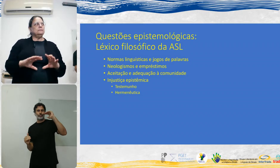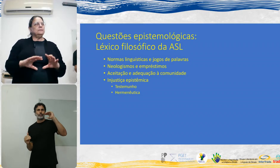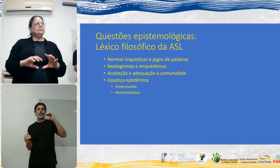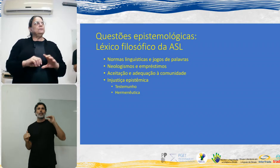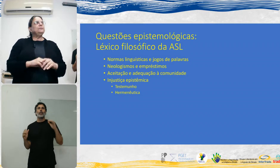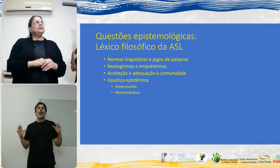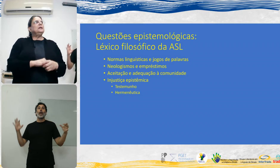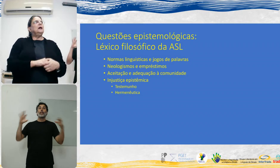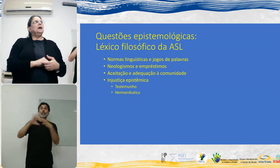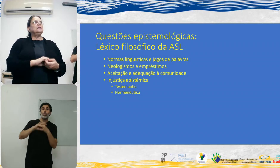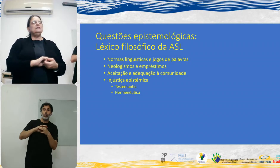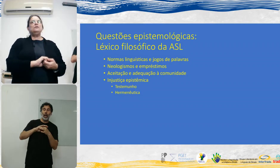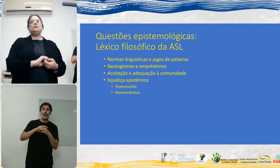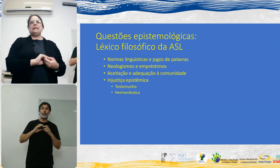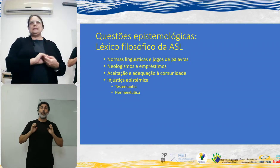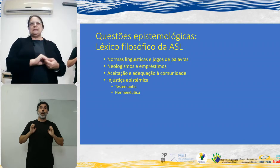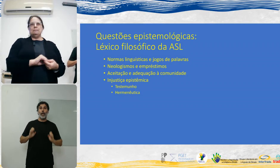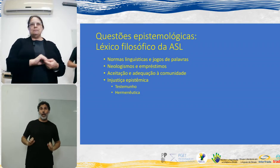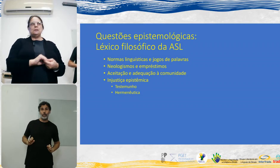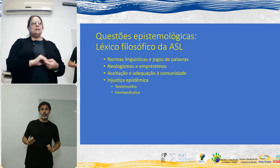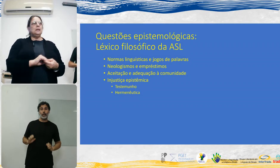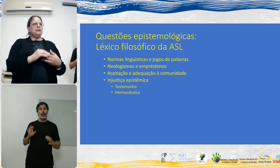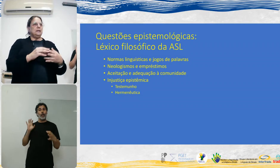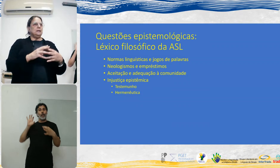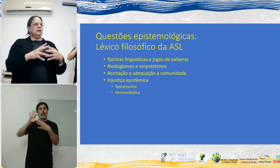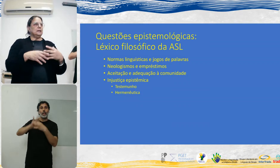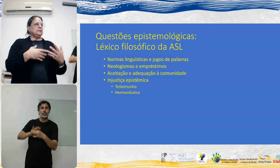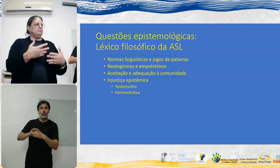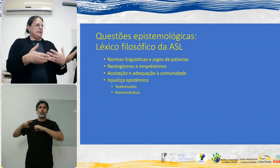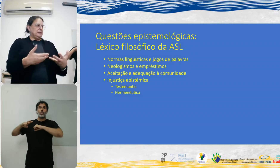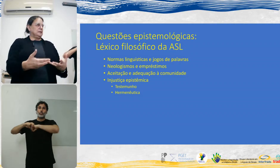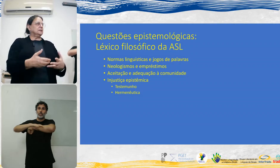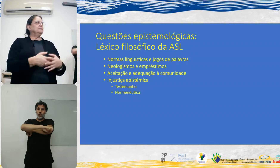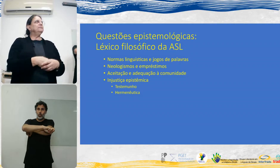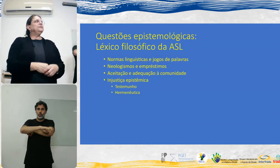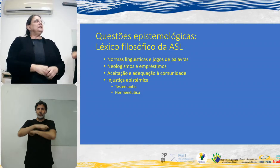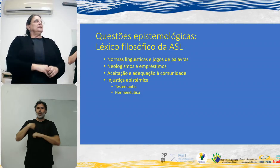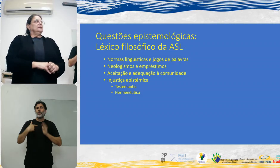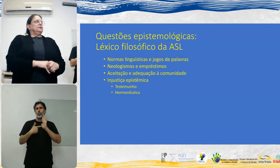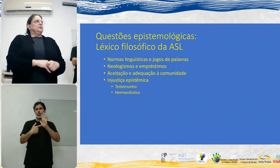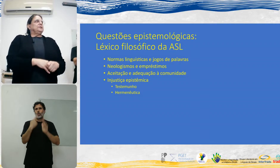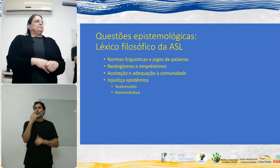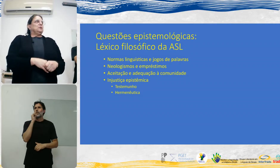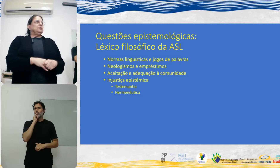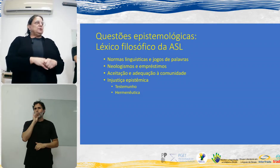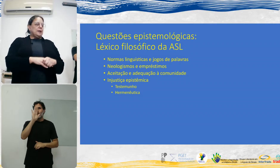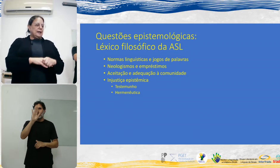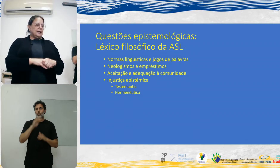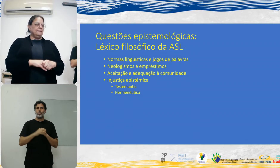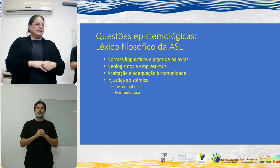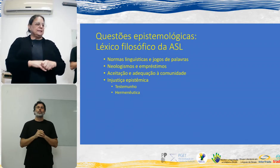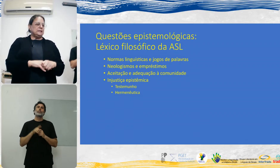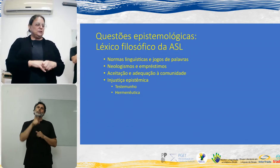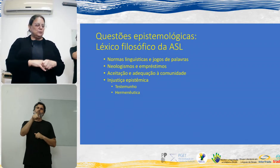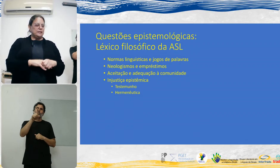epistemology. I'll give you an example and then I'll explain it. So suppose you have a